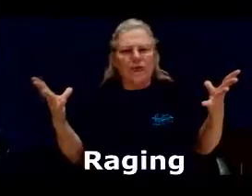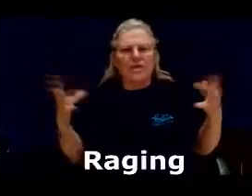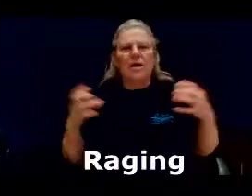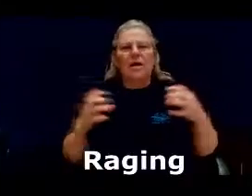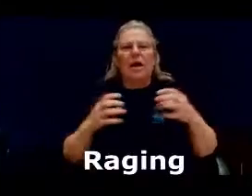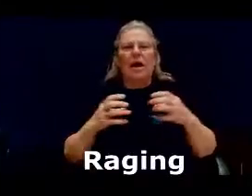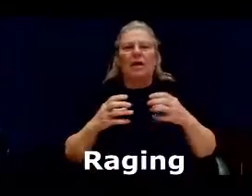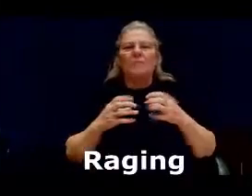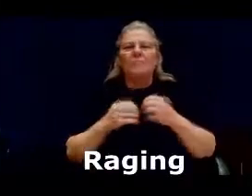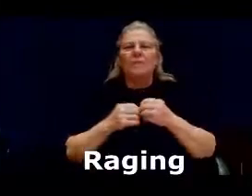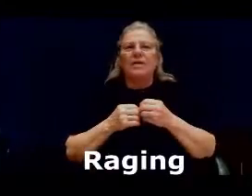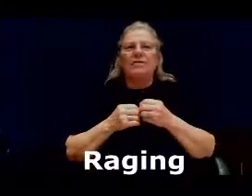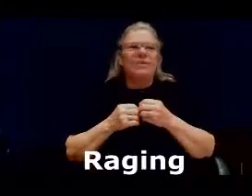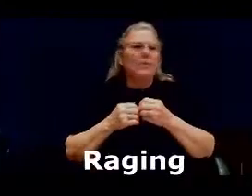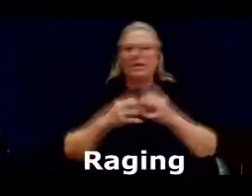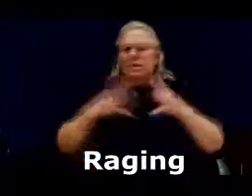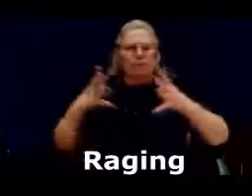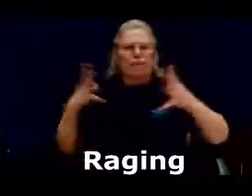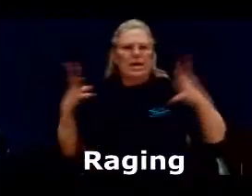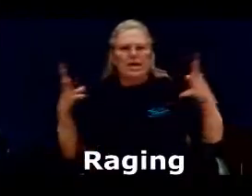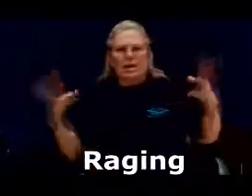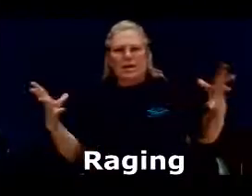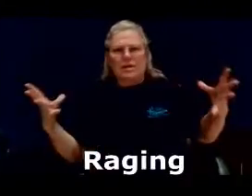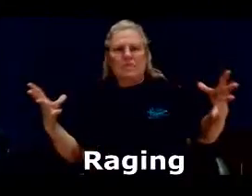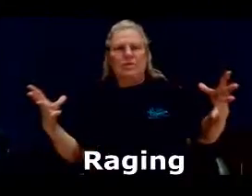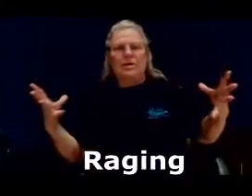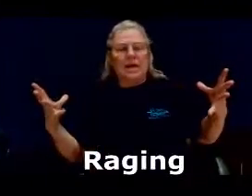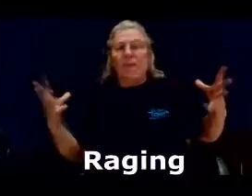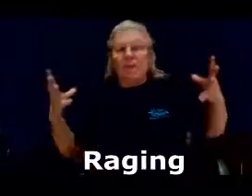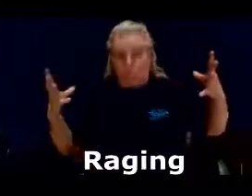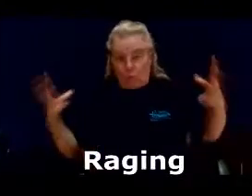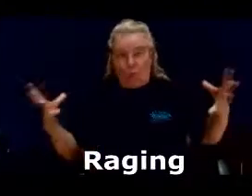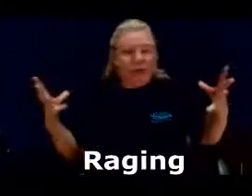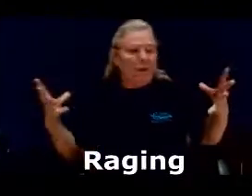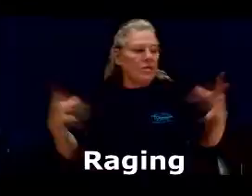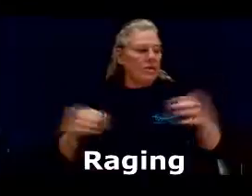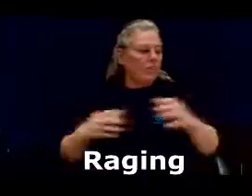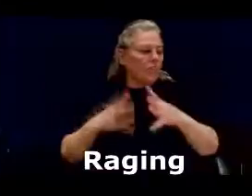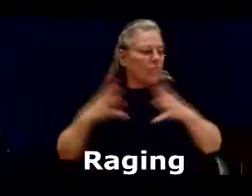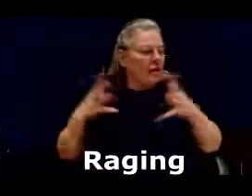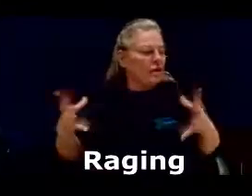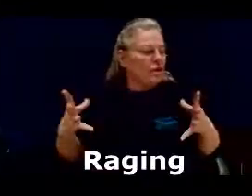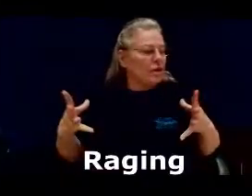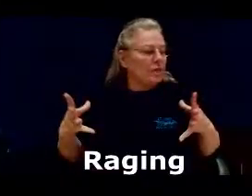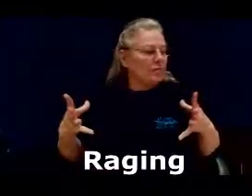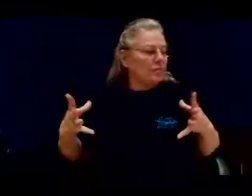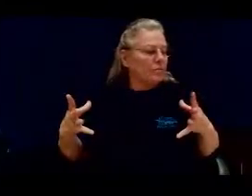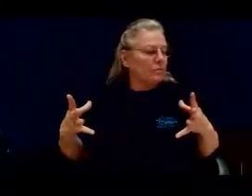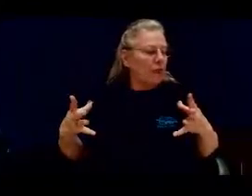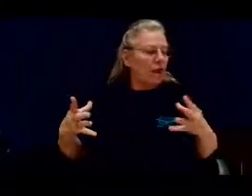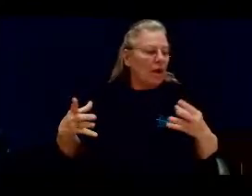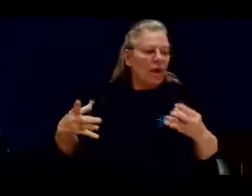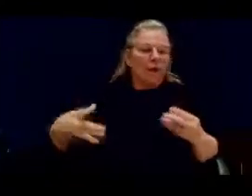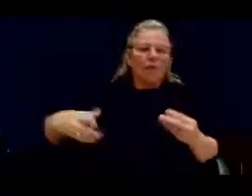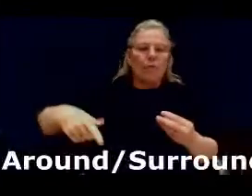great. If something is raging, it is really way out there. Raging.